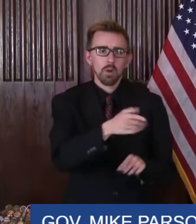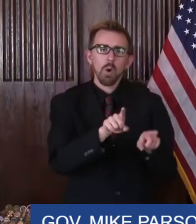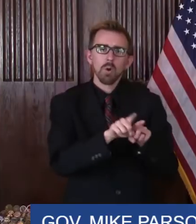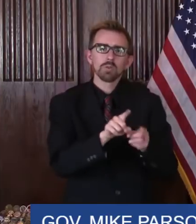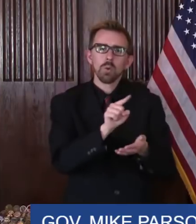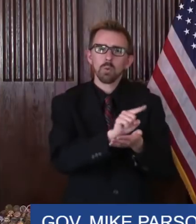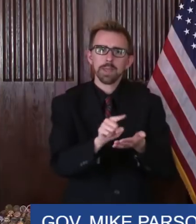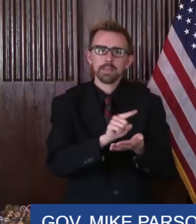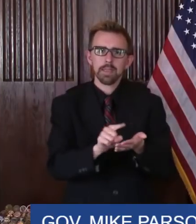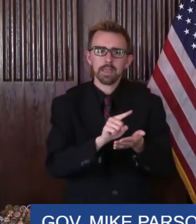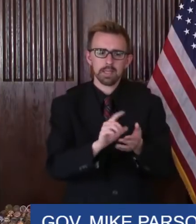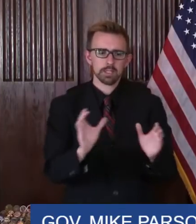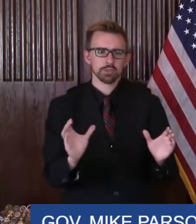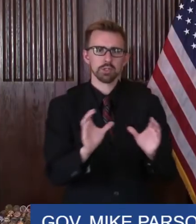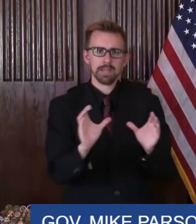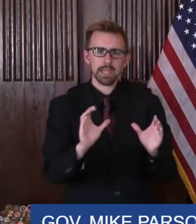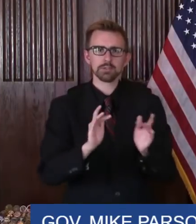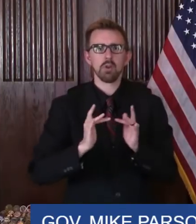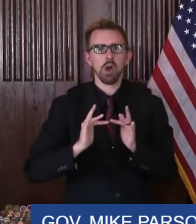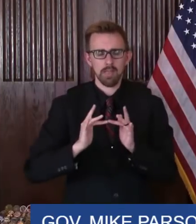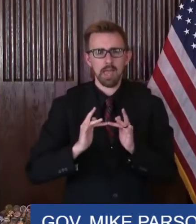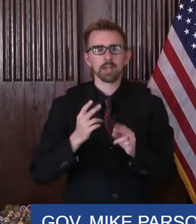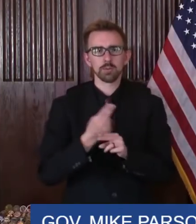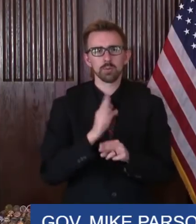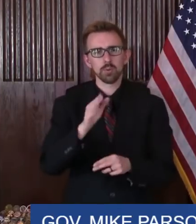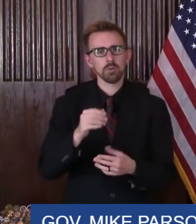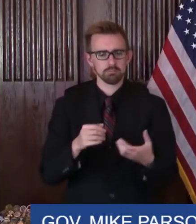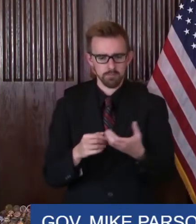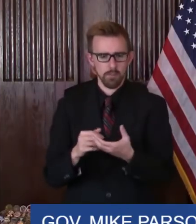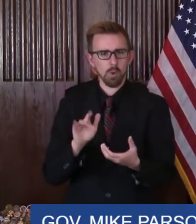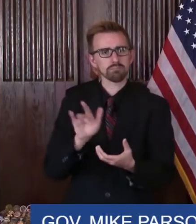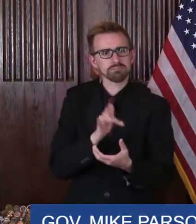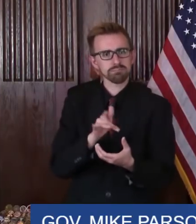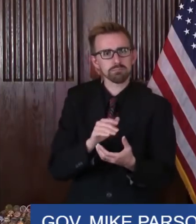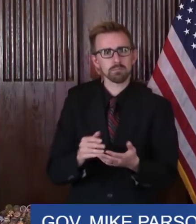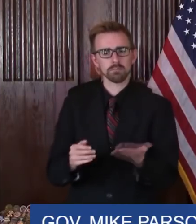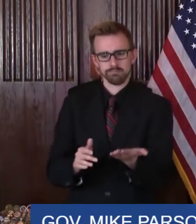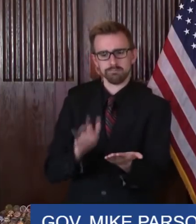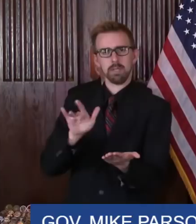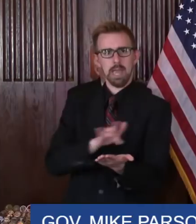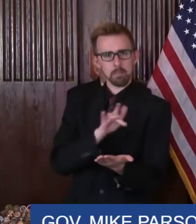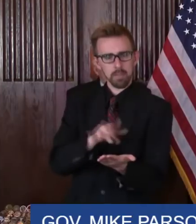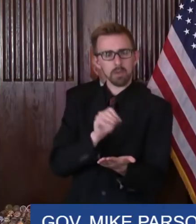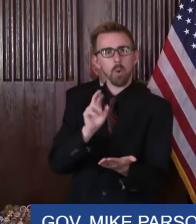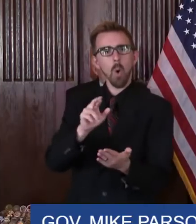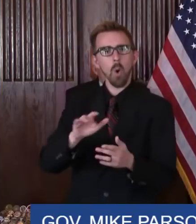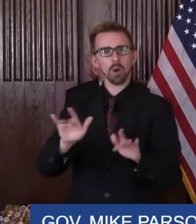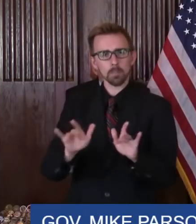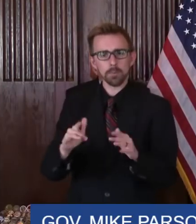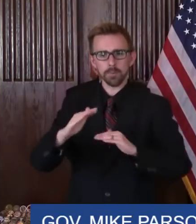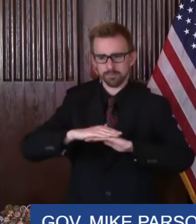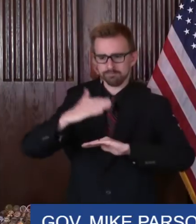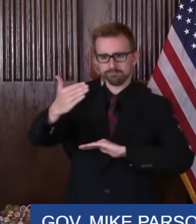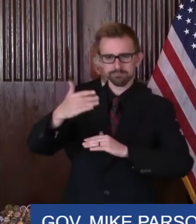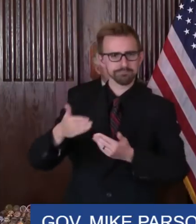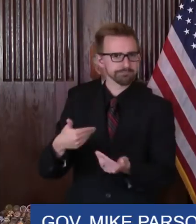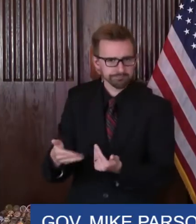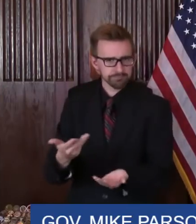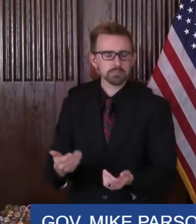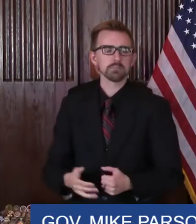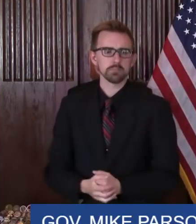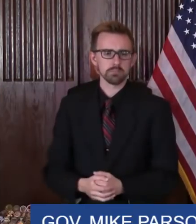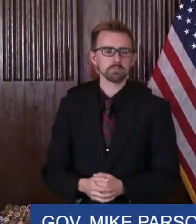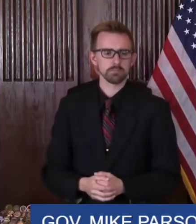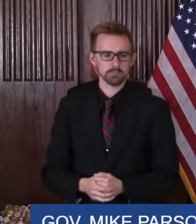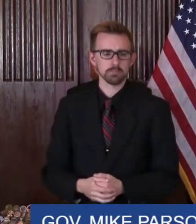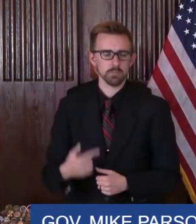weekly certifications online using your smartphone, tablet, and desktop. We're monitoring the system 24/7 for